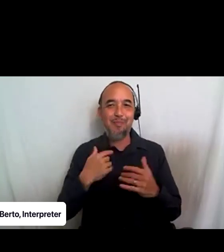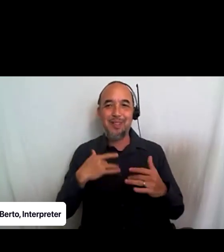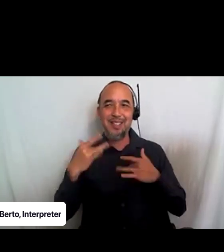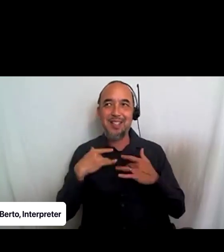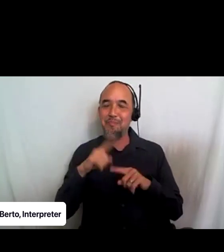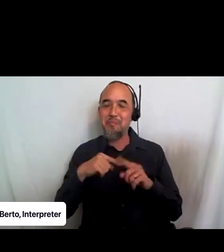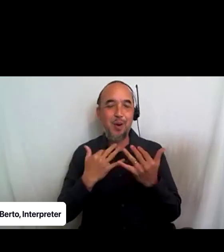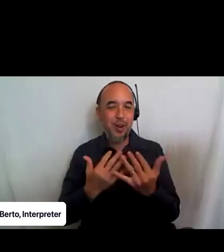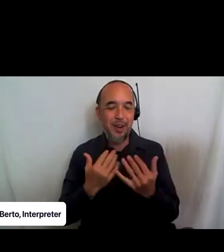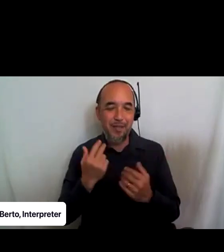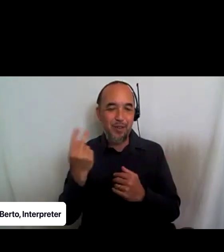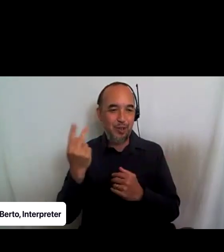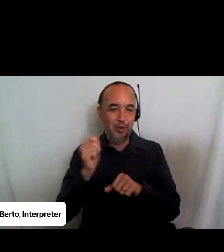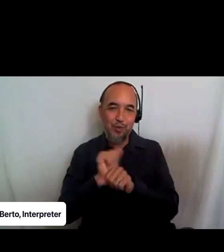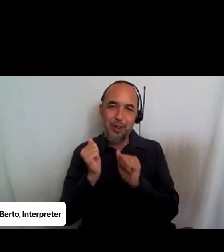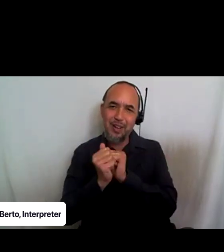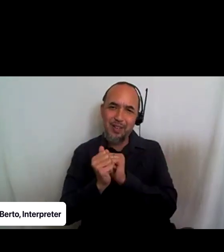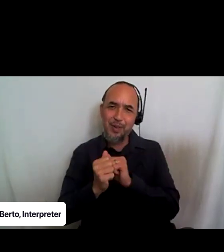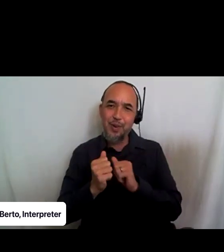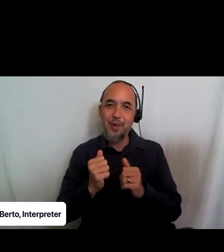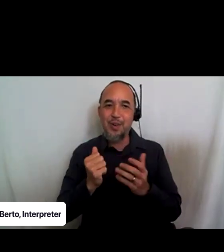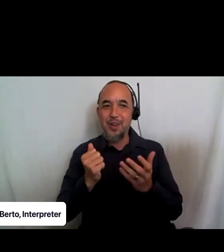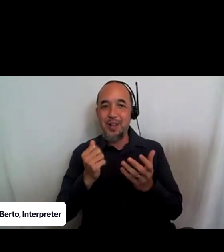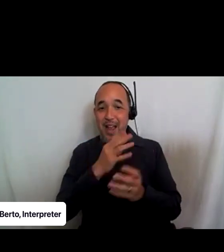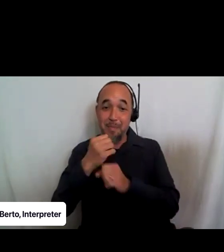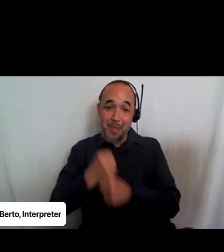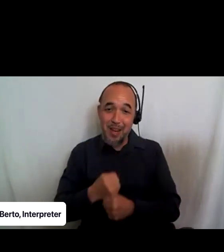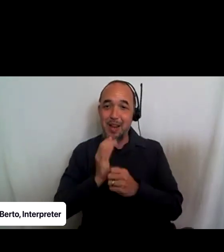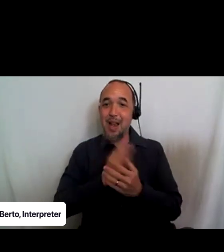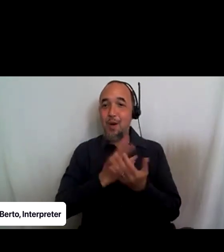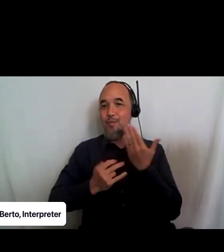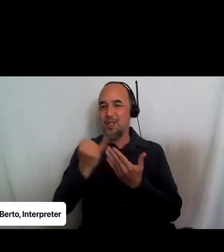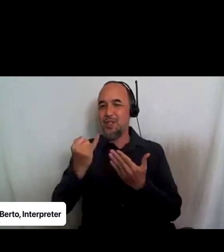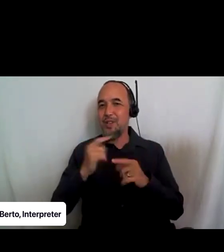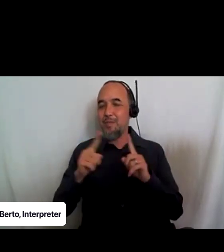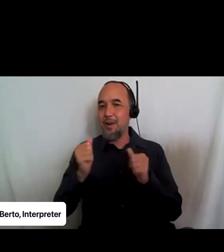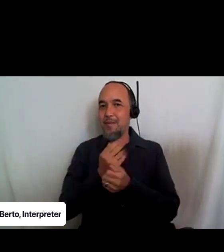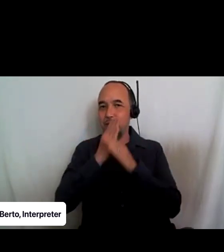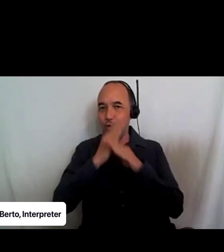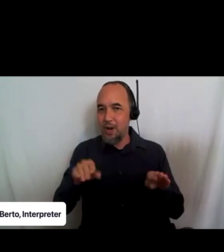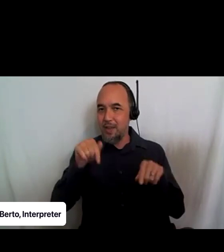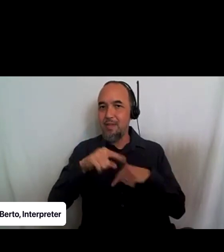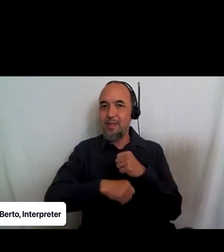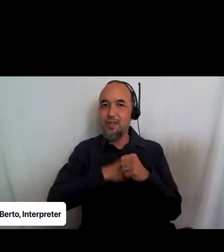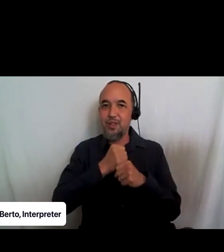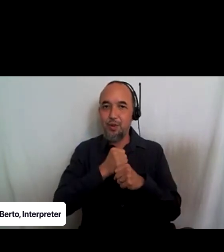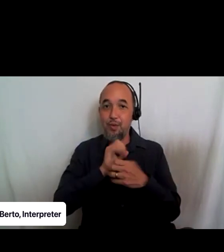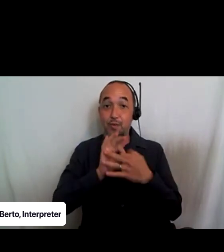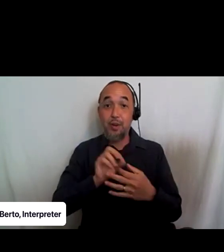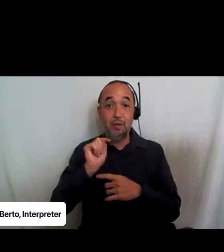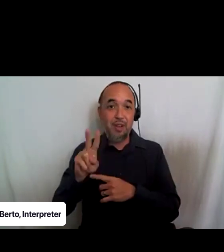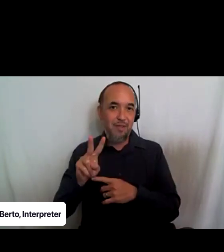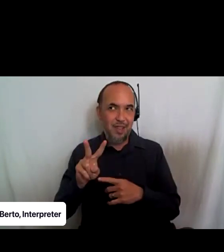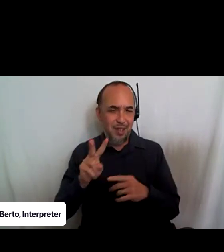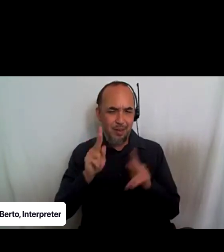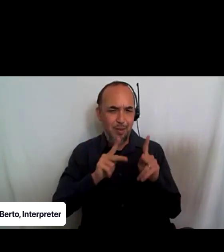put out and hopefully make what we're planning on doing. It's just everything's been so quiet this year with TV. No one's making shows or